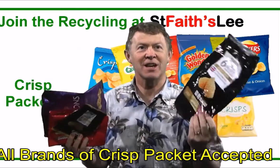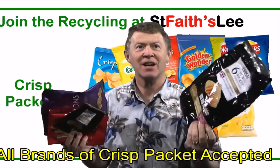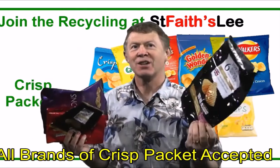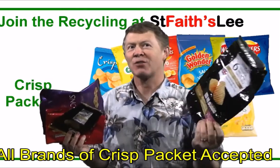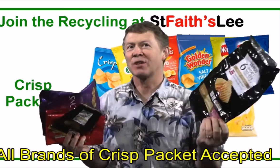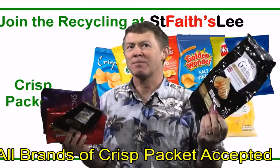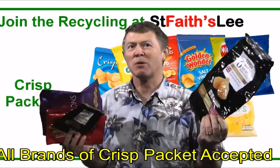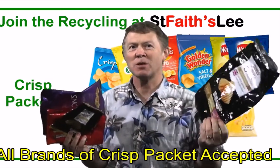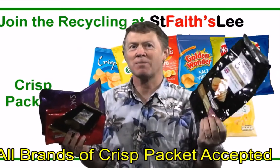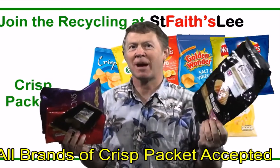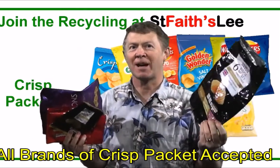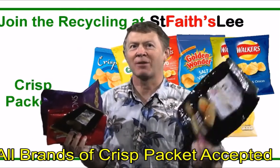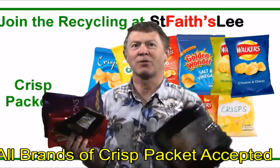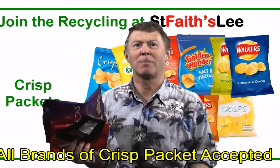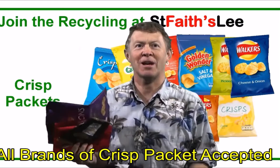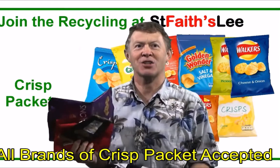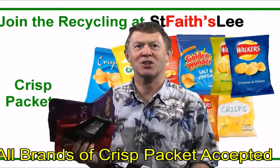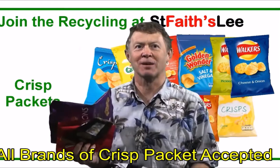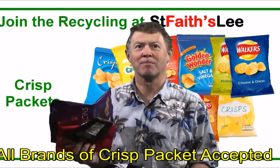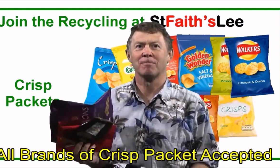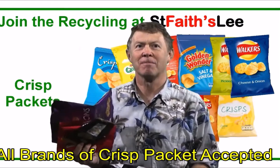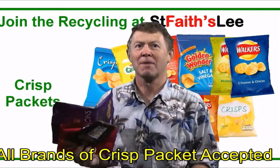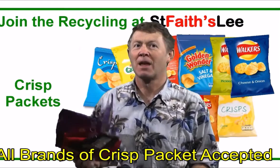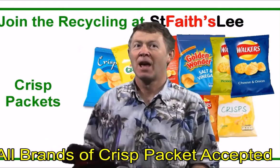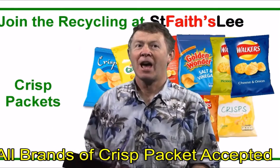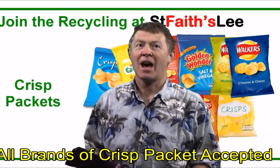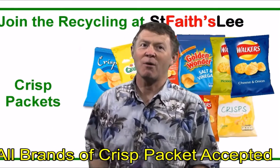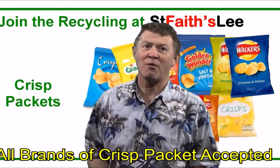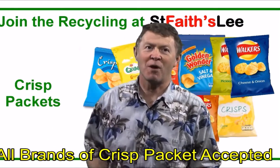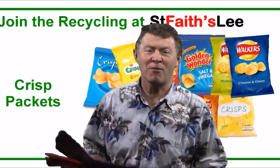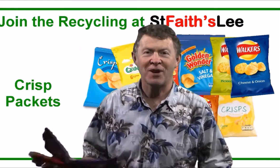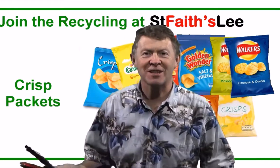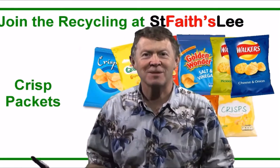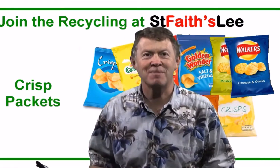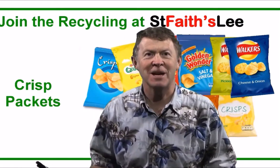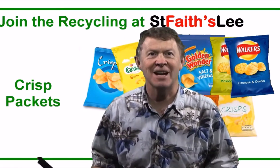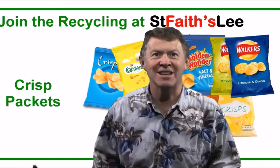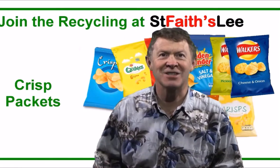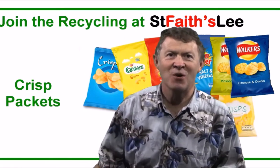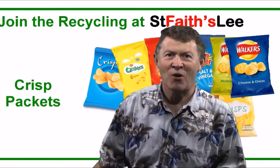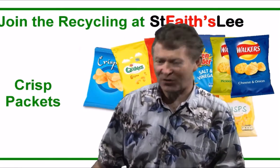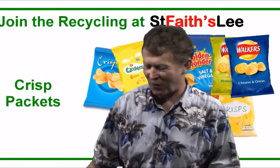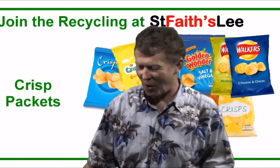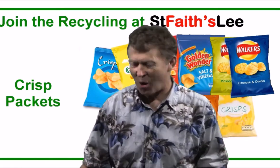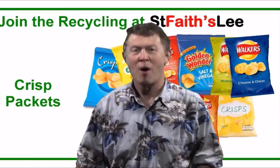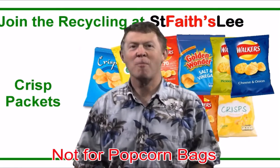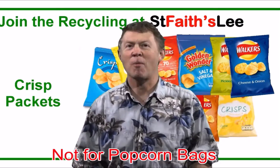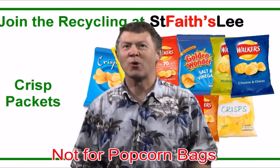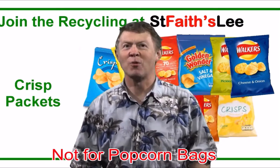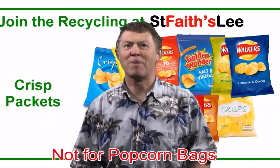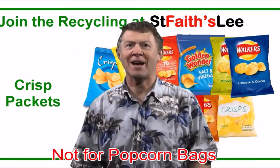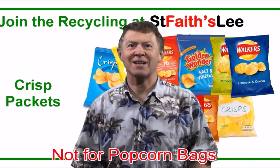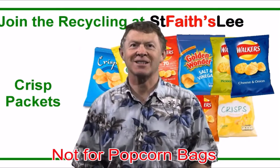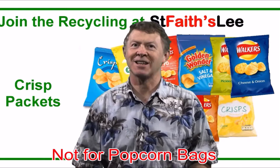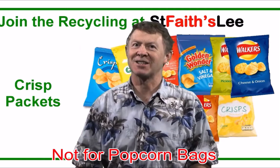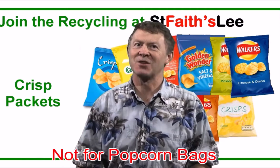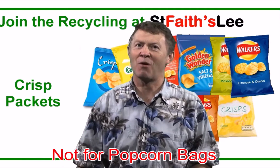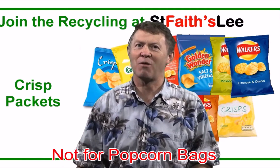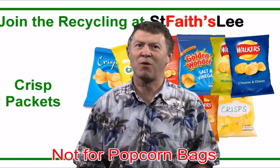the crisp multi-pack outer packaging. However, I'm afraid this bin is not for popcorn bags, it's not for